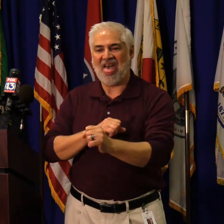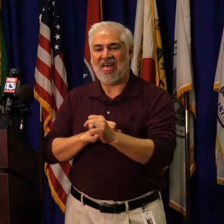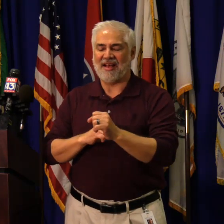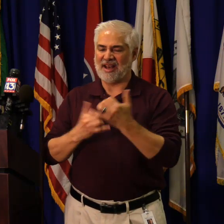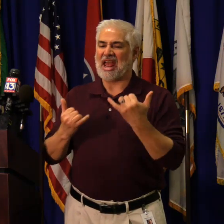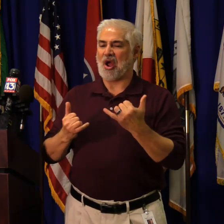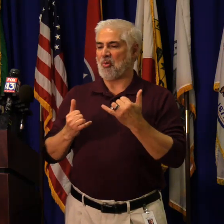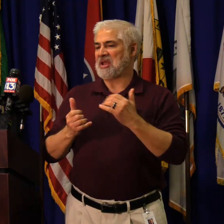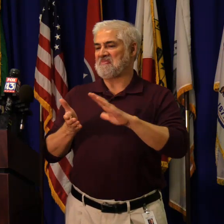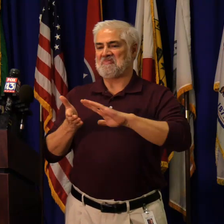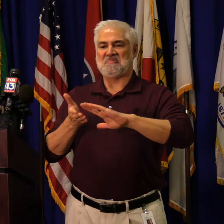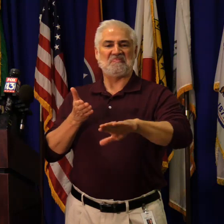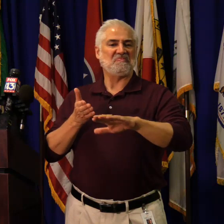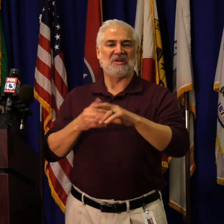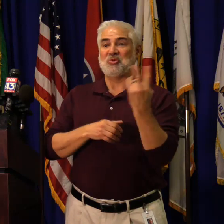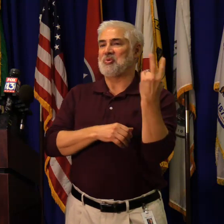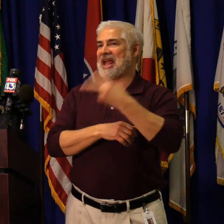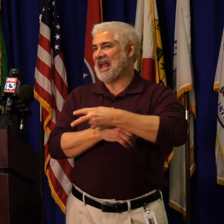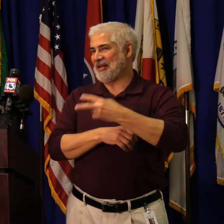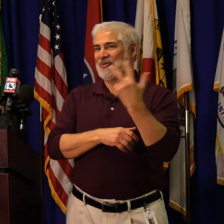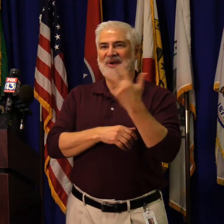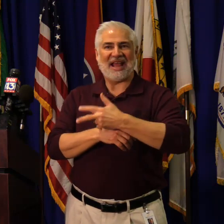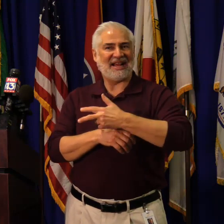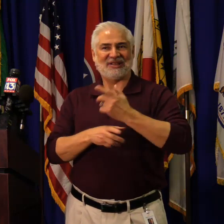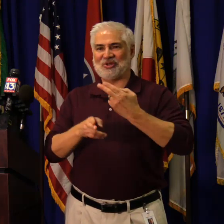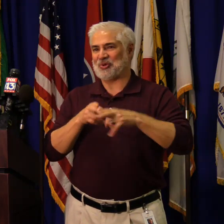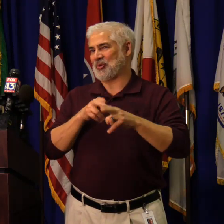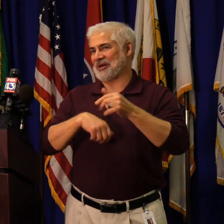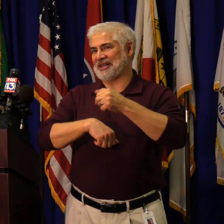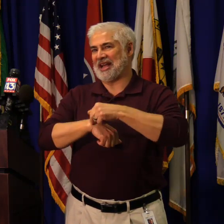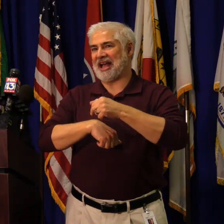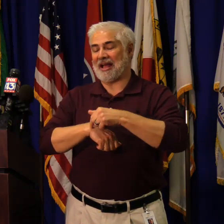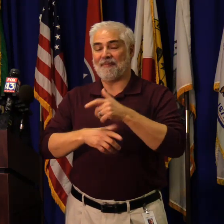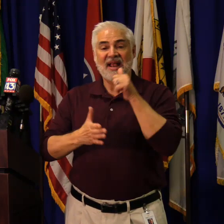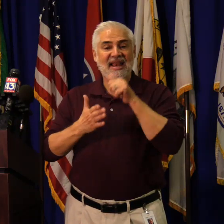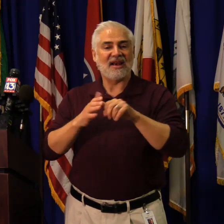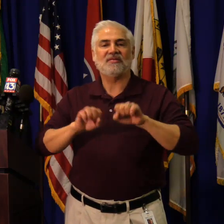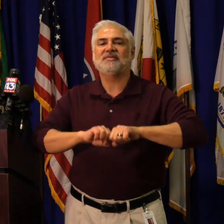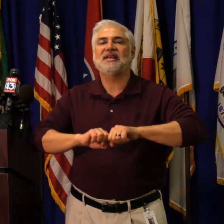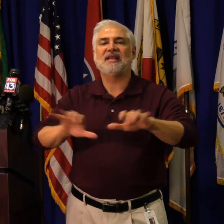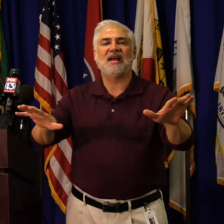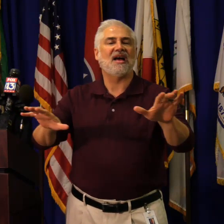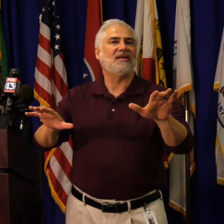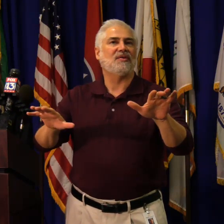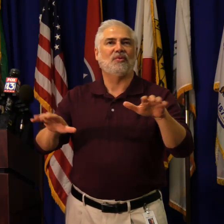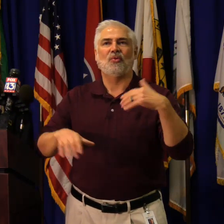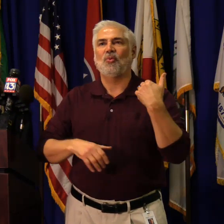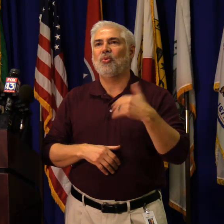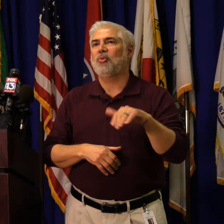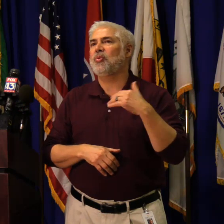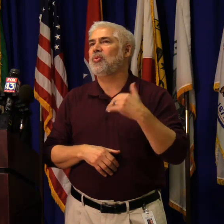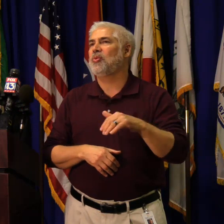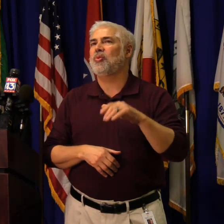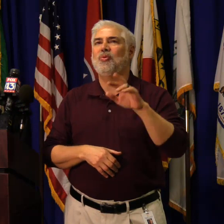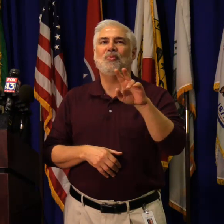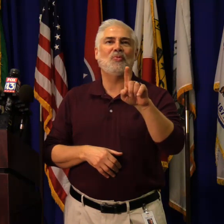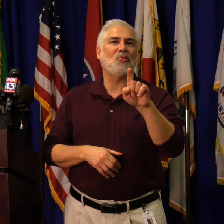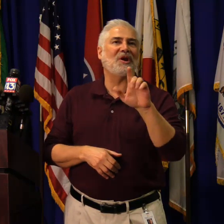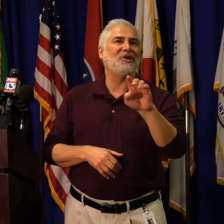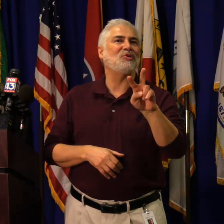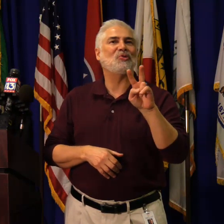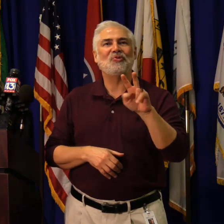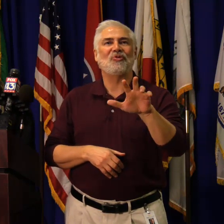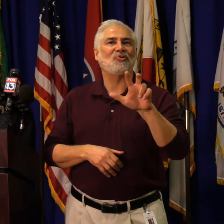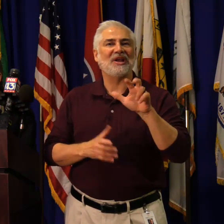a matter of days. The other thing that we are doing is sending out letters to literally hundreds of individuals who